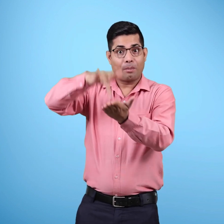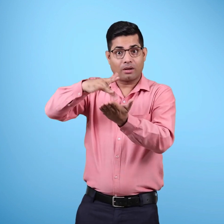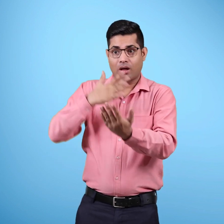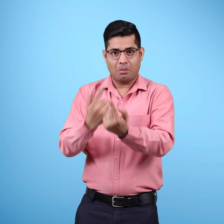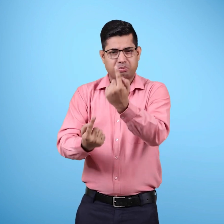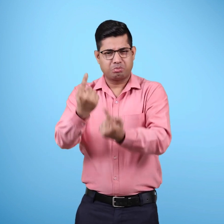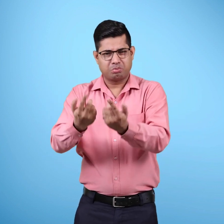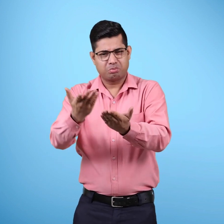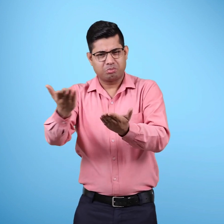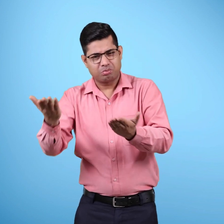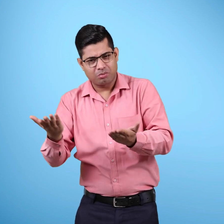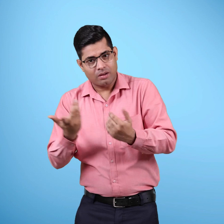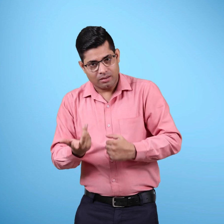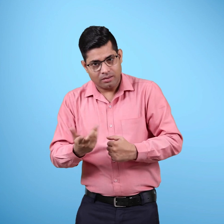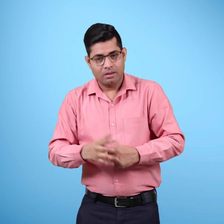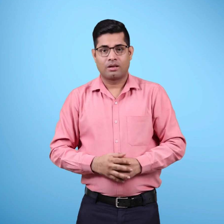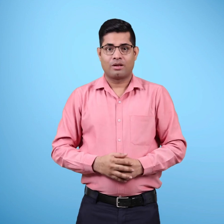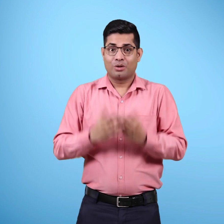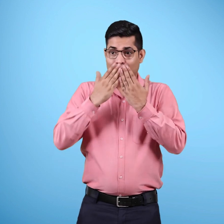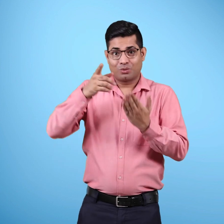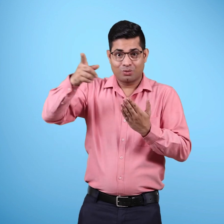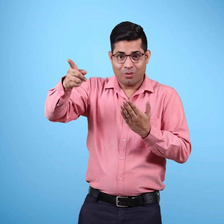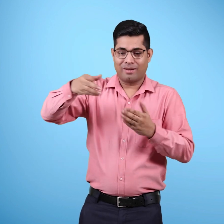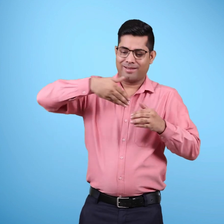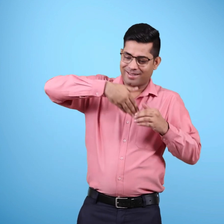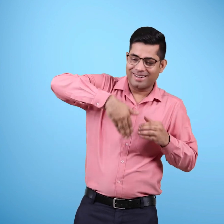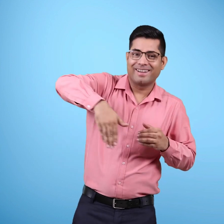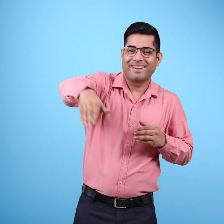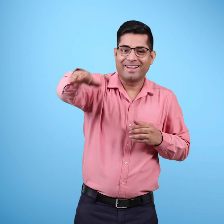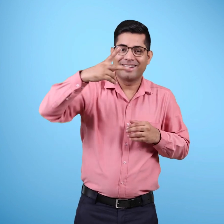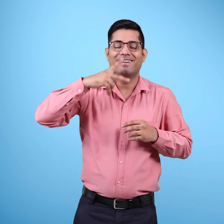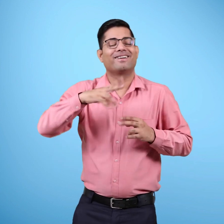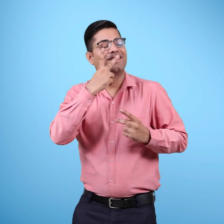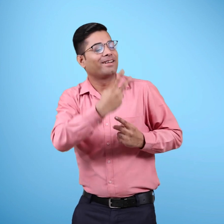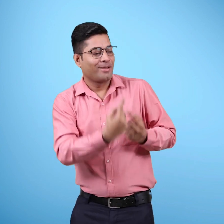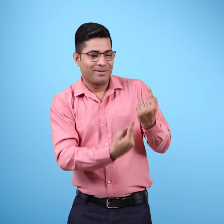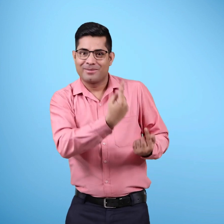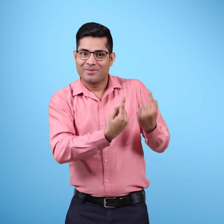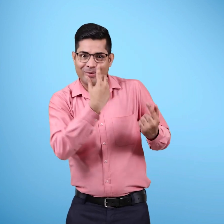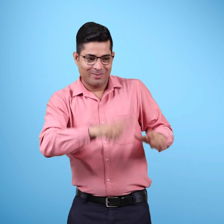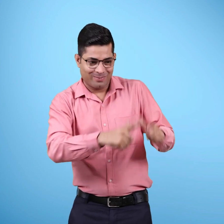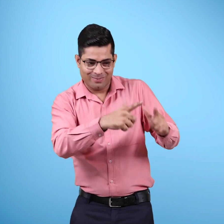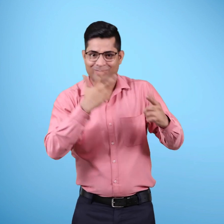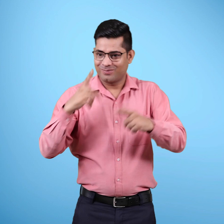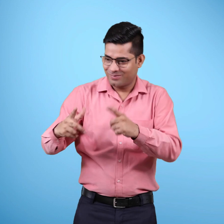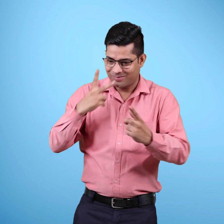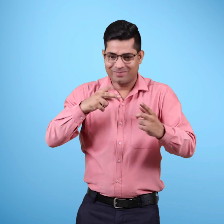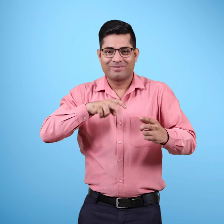existing all around us, near our homes, in the school ground, on the way to the school, in